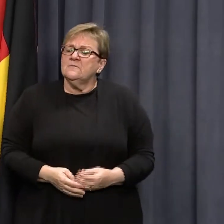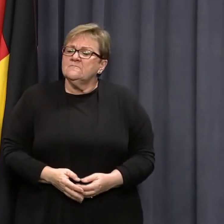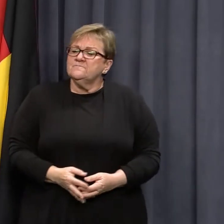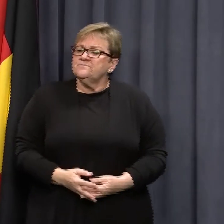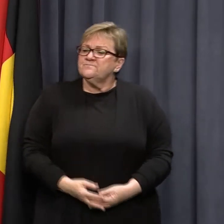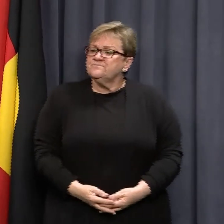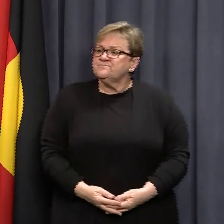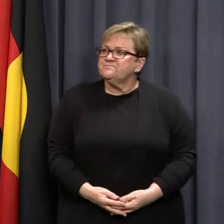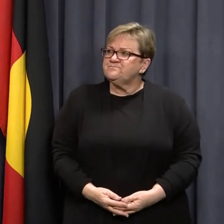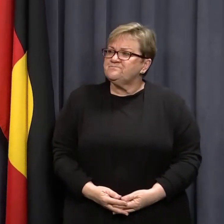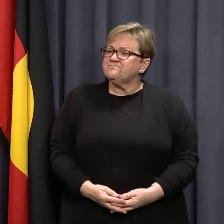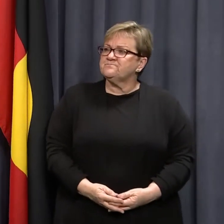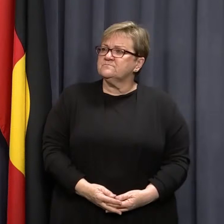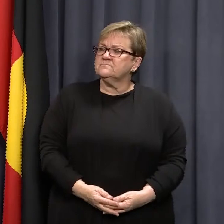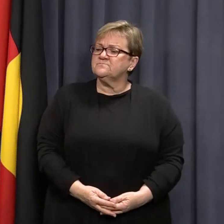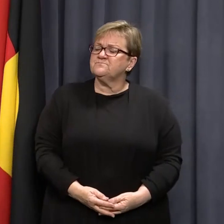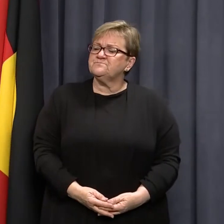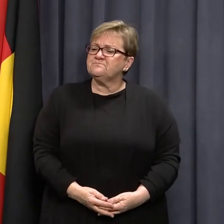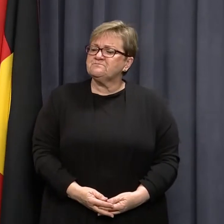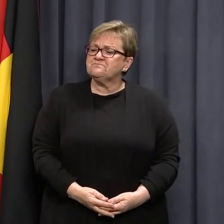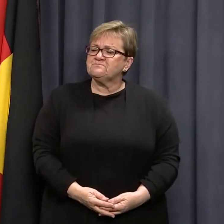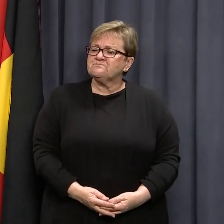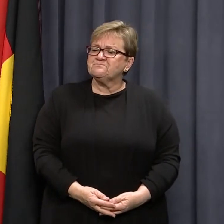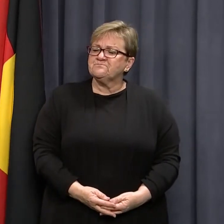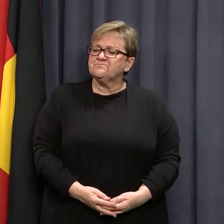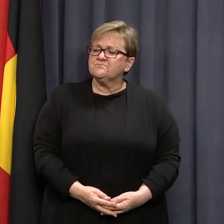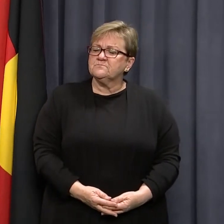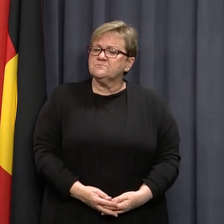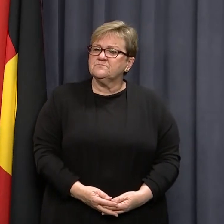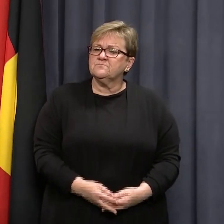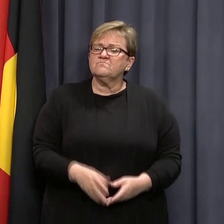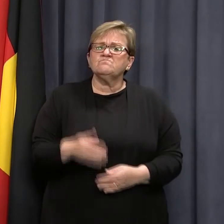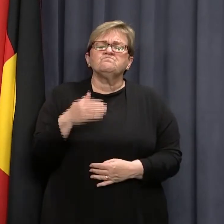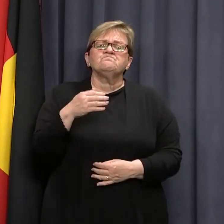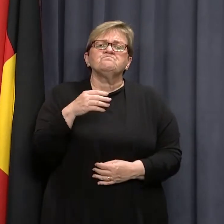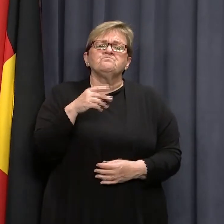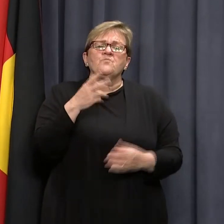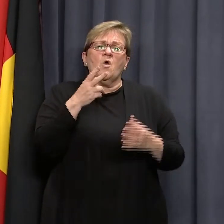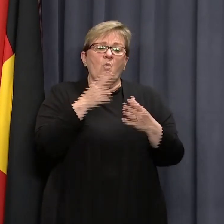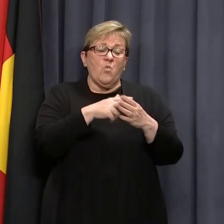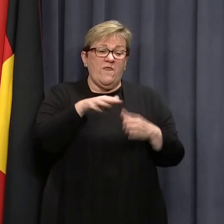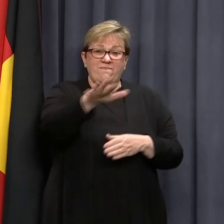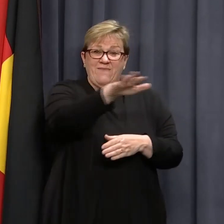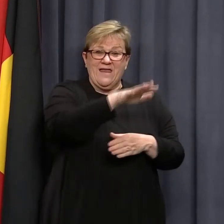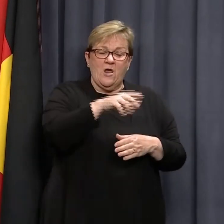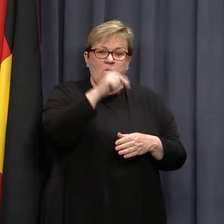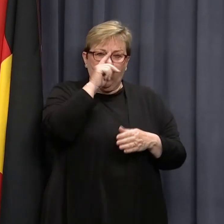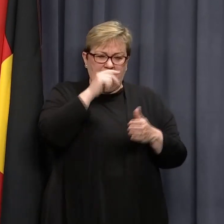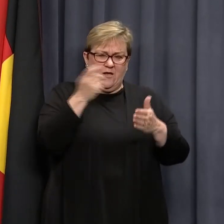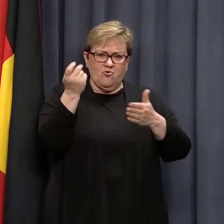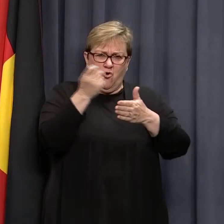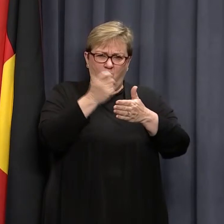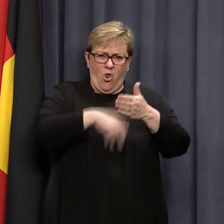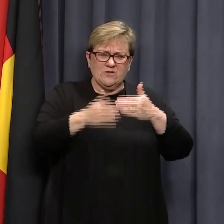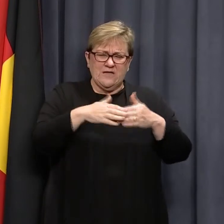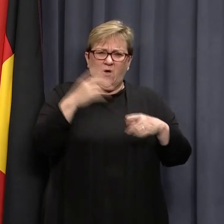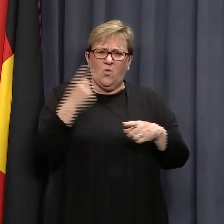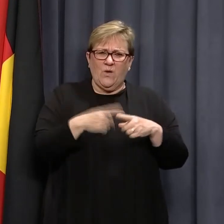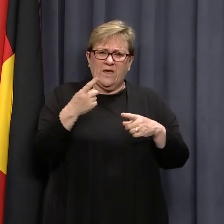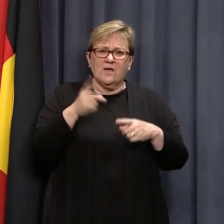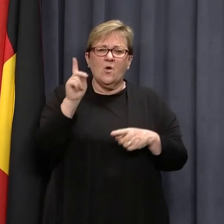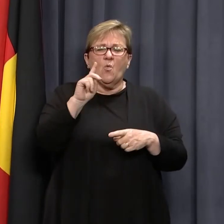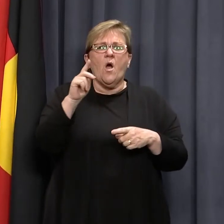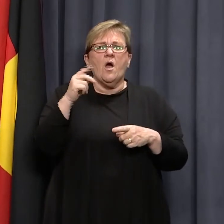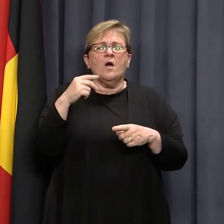So we obviously were able to lock down that cluster early. Well, I think what we